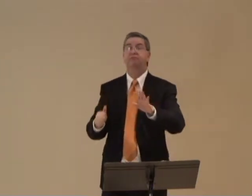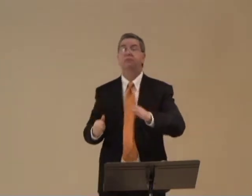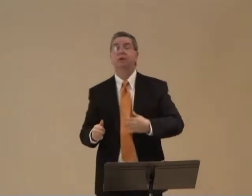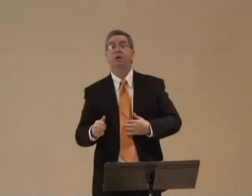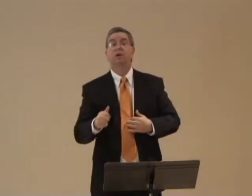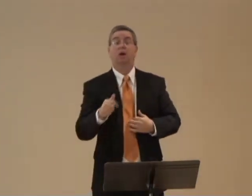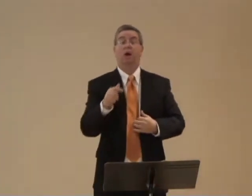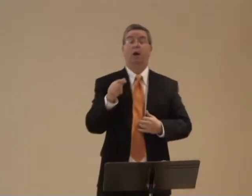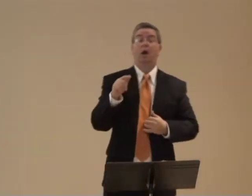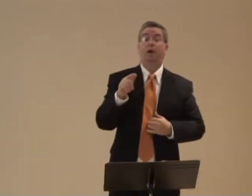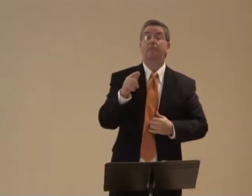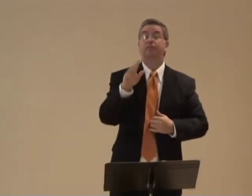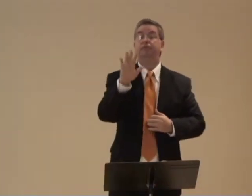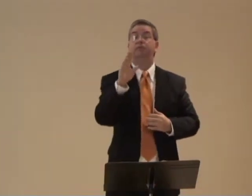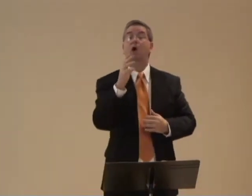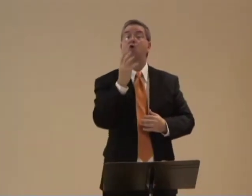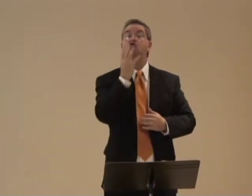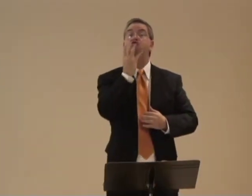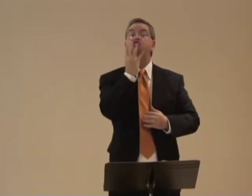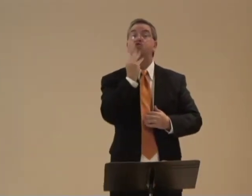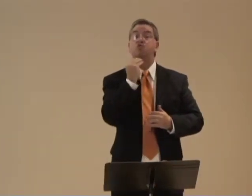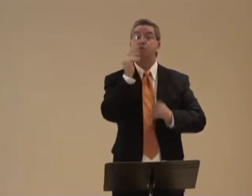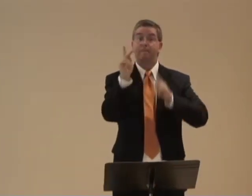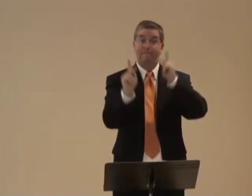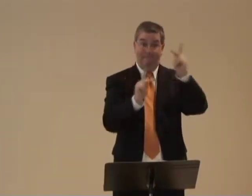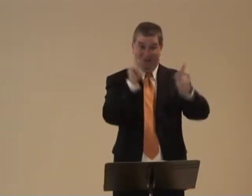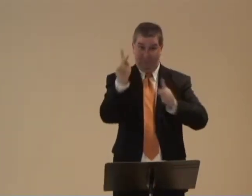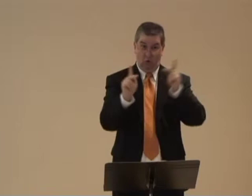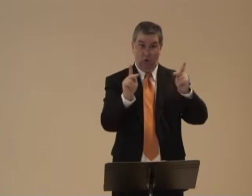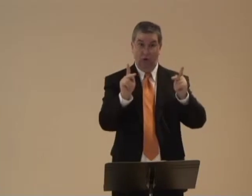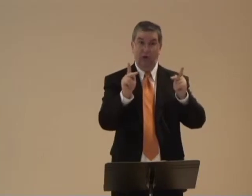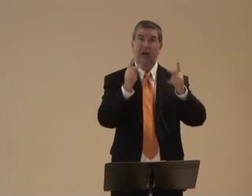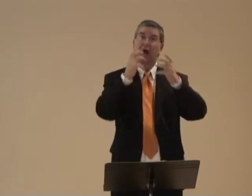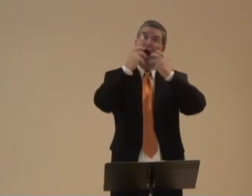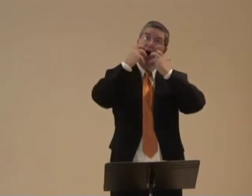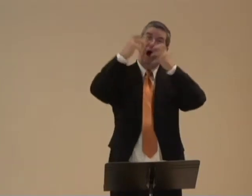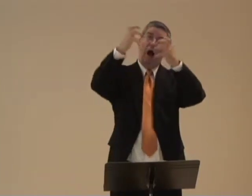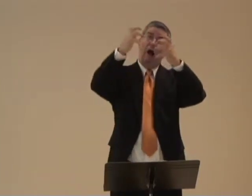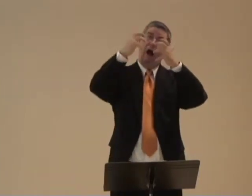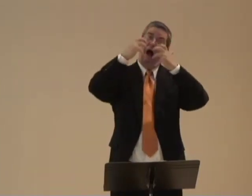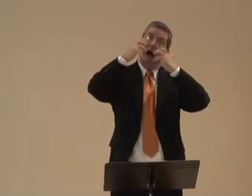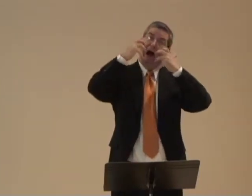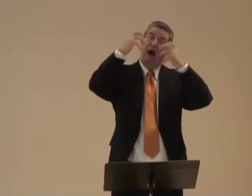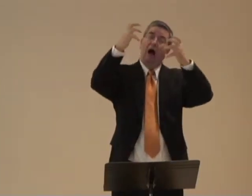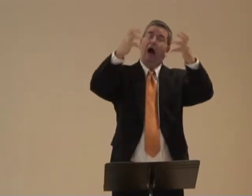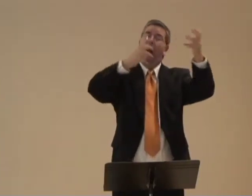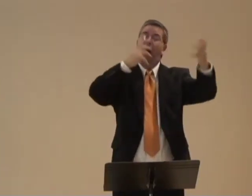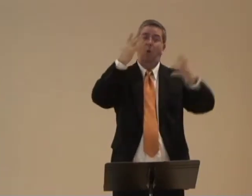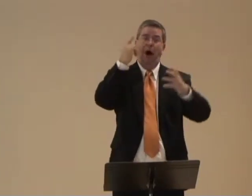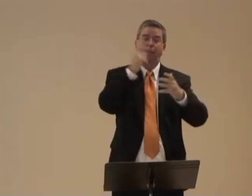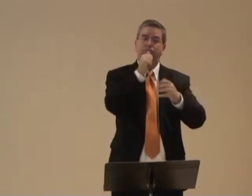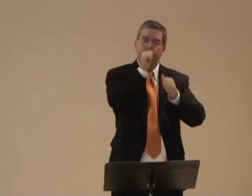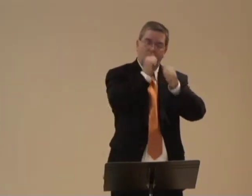Now before I delve into verse 10, I'll give you a little preview. The Jewish people at that time had